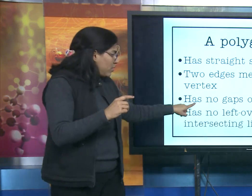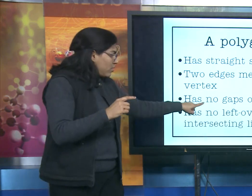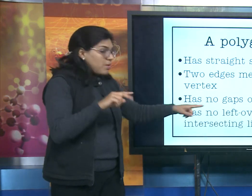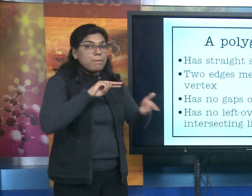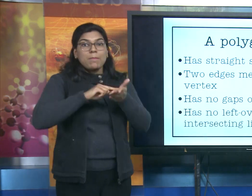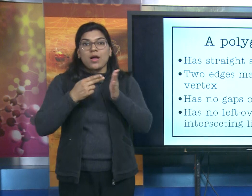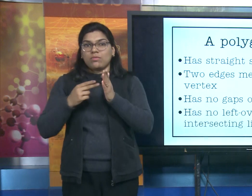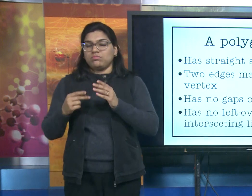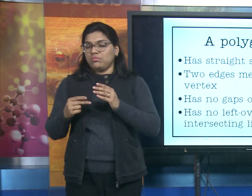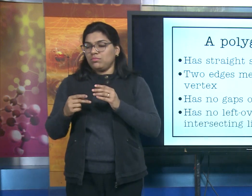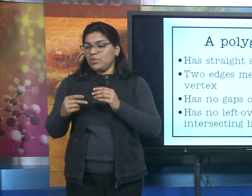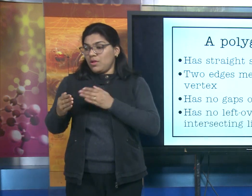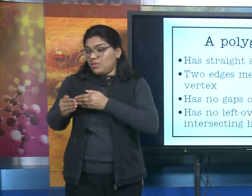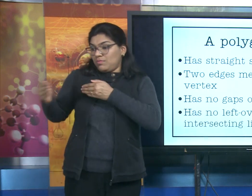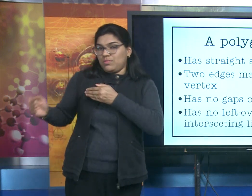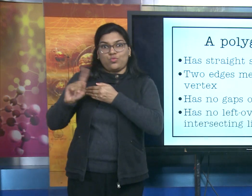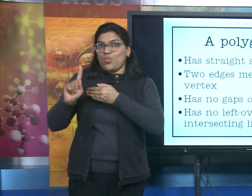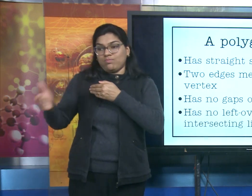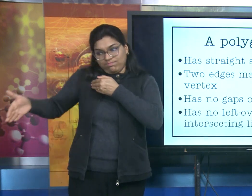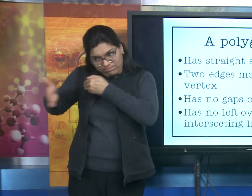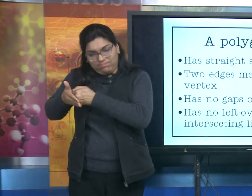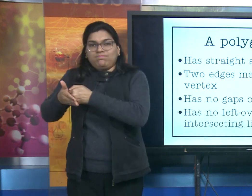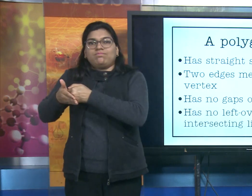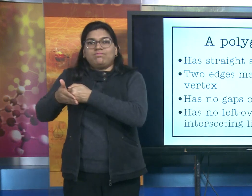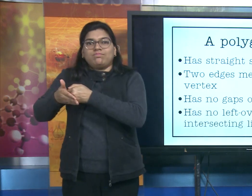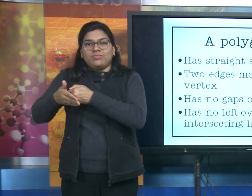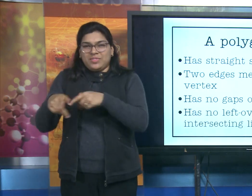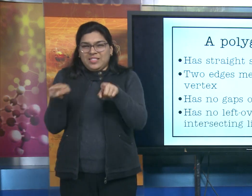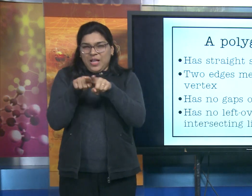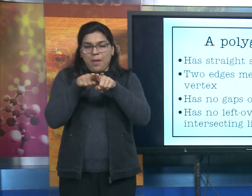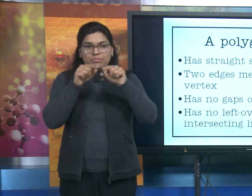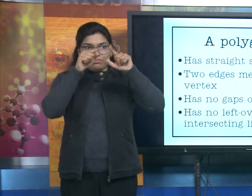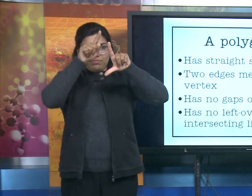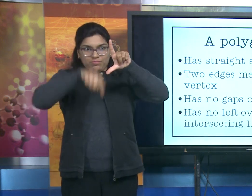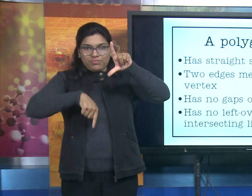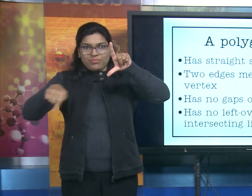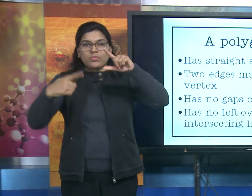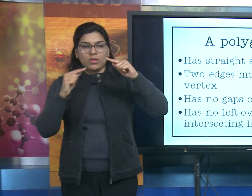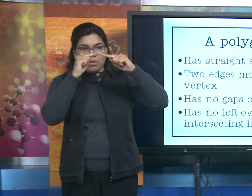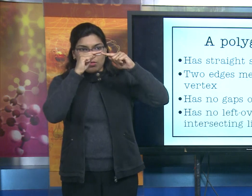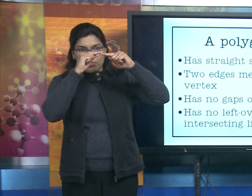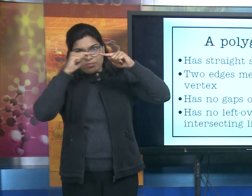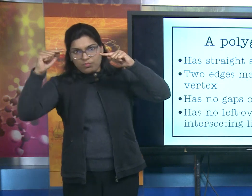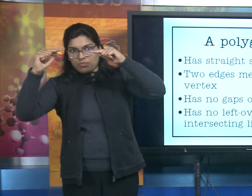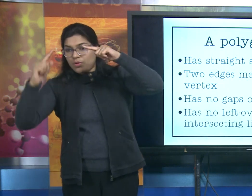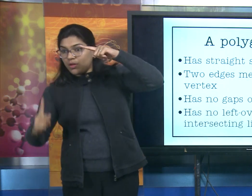Because the word no is written here, that means there is no gap, they are together. So when two